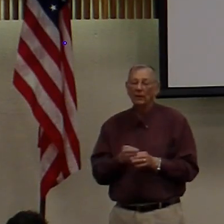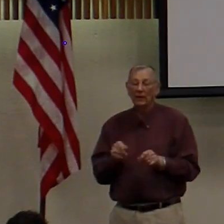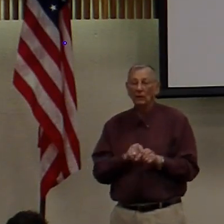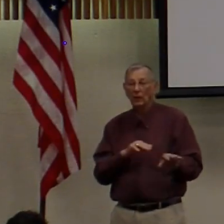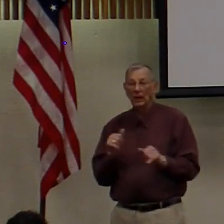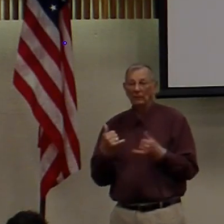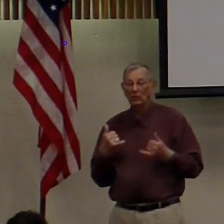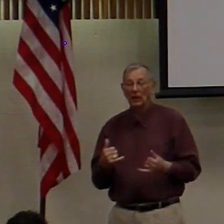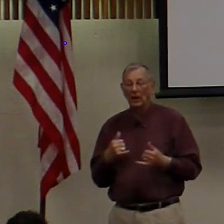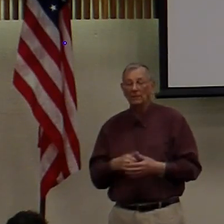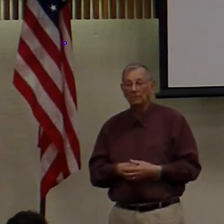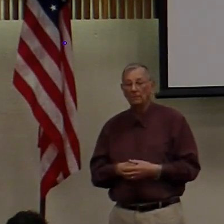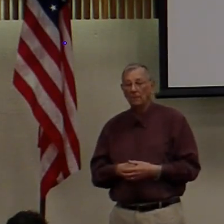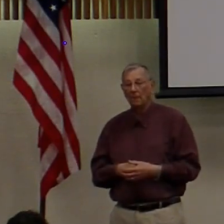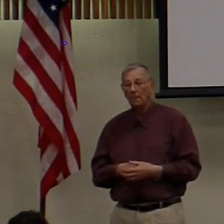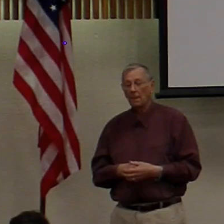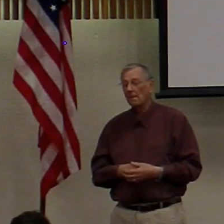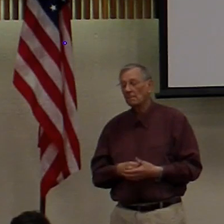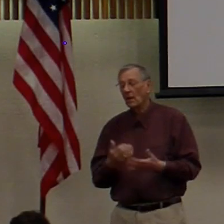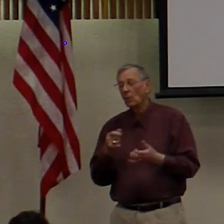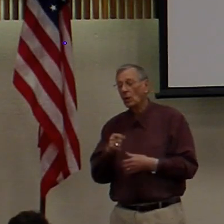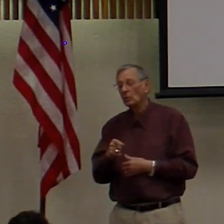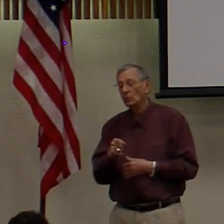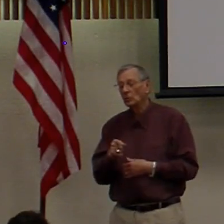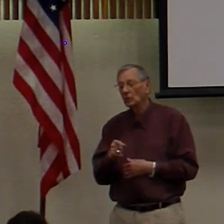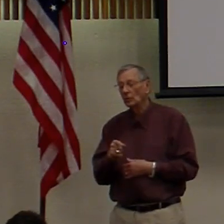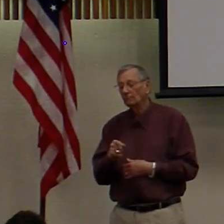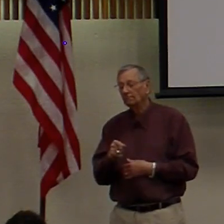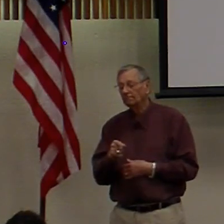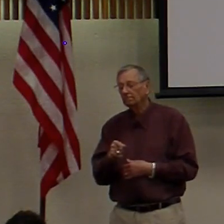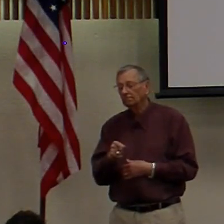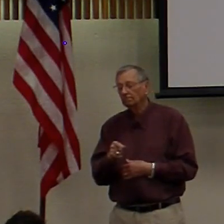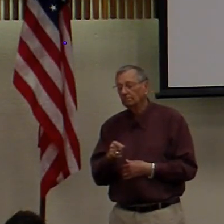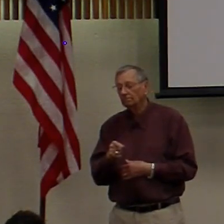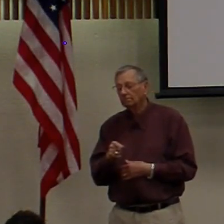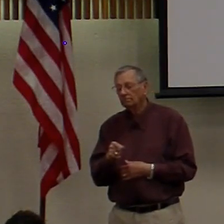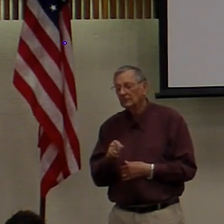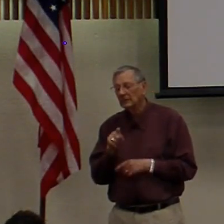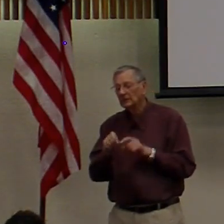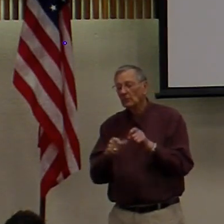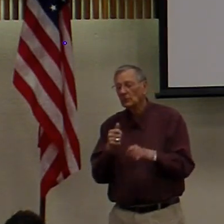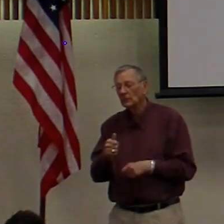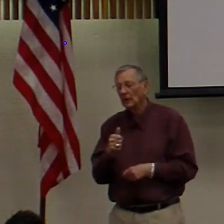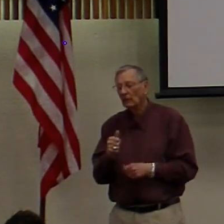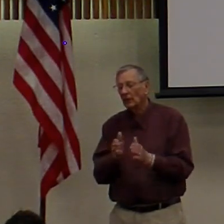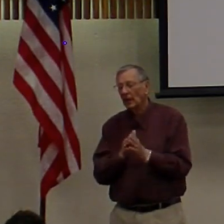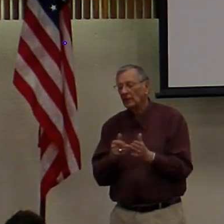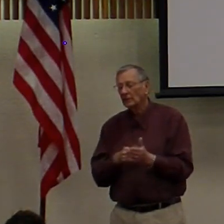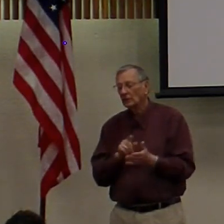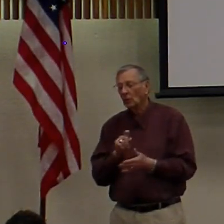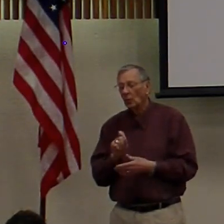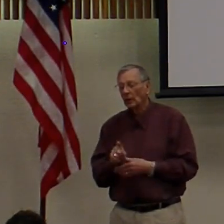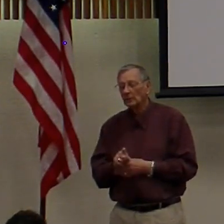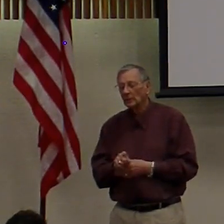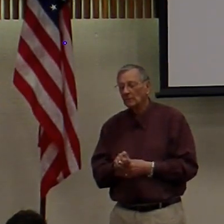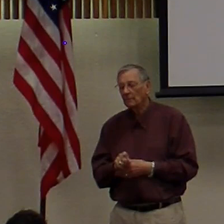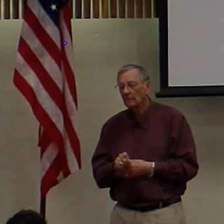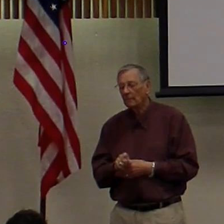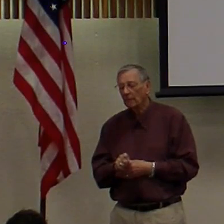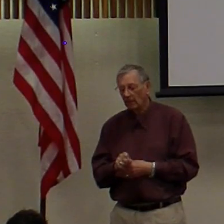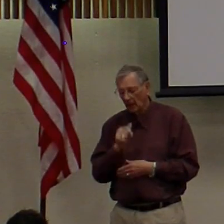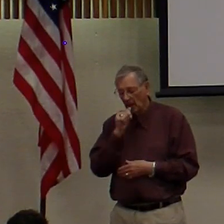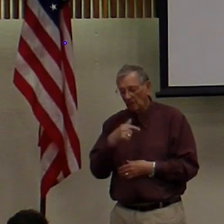today, I want you to examine your life and ask yourself this question. Am